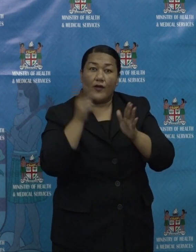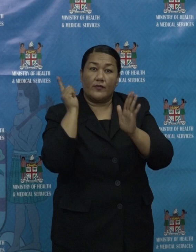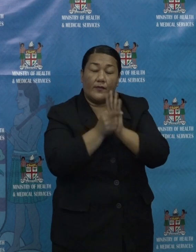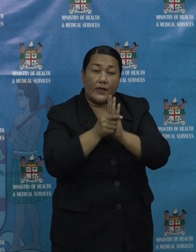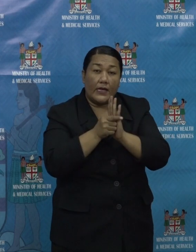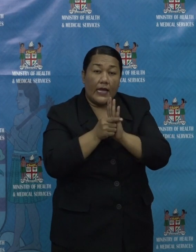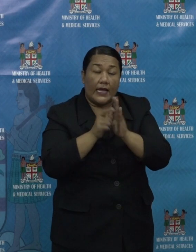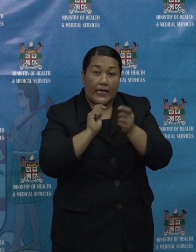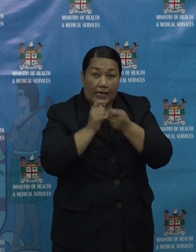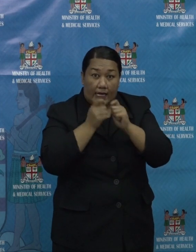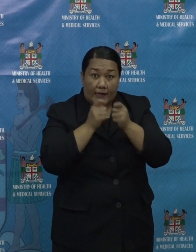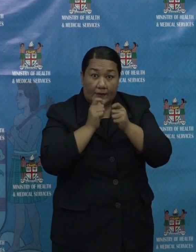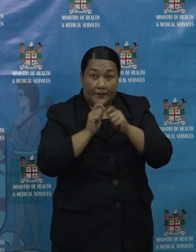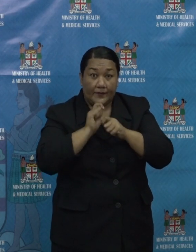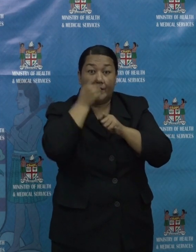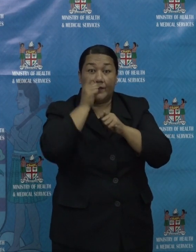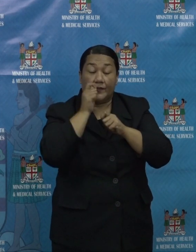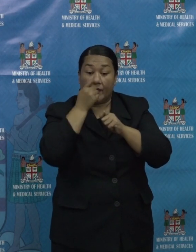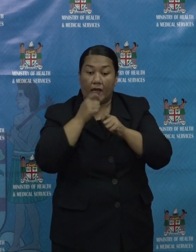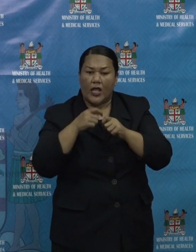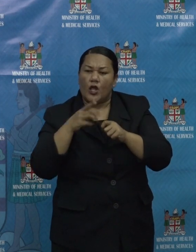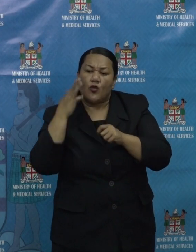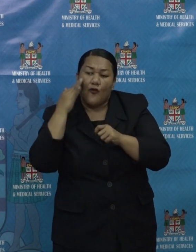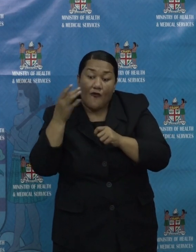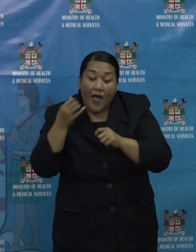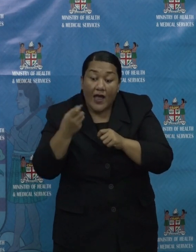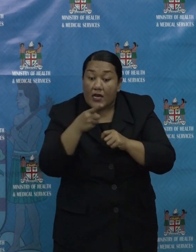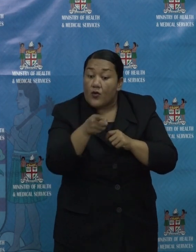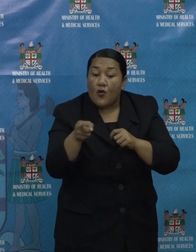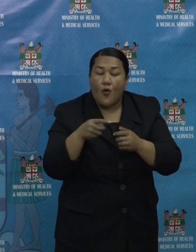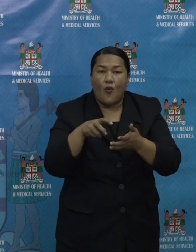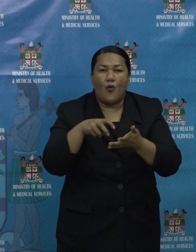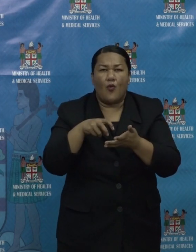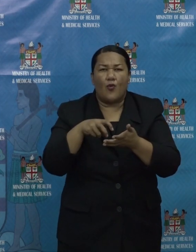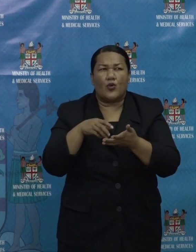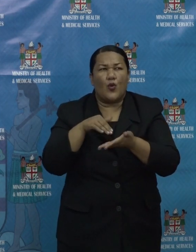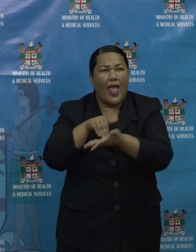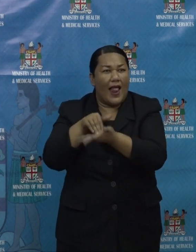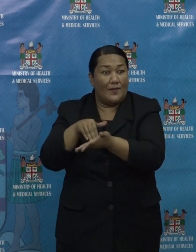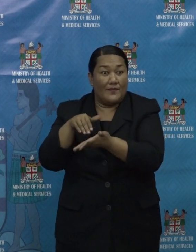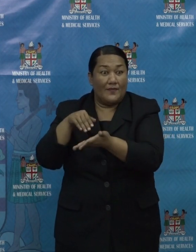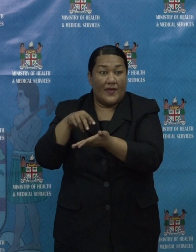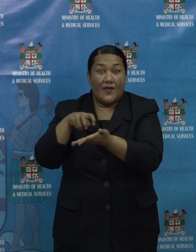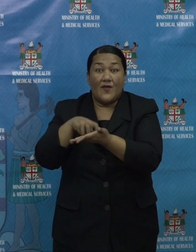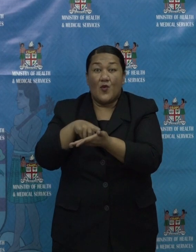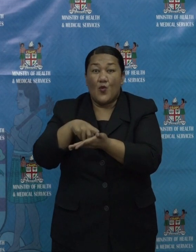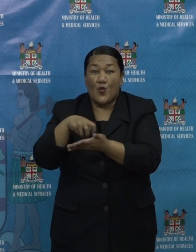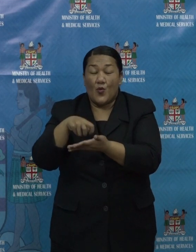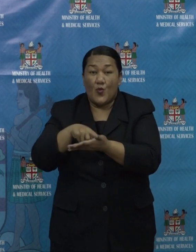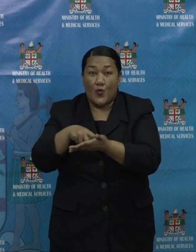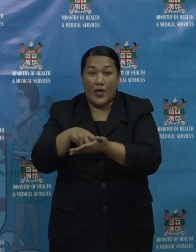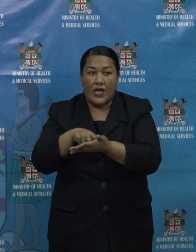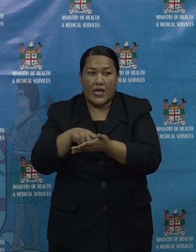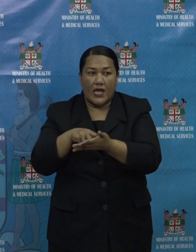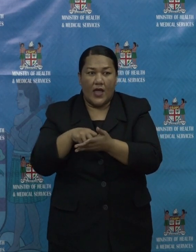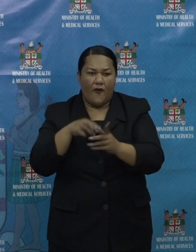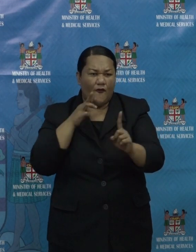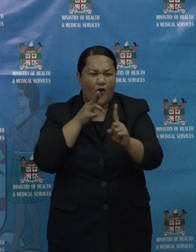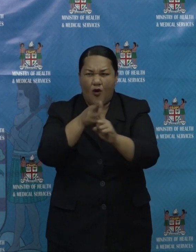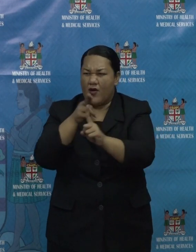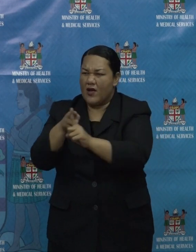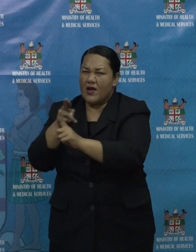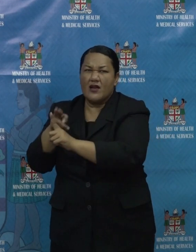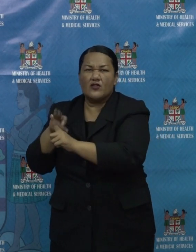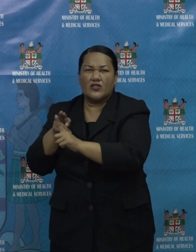to find the most vulnerable in our community with COVID-19. And this includes possible community outreach in the future,